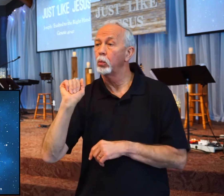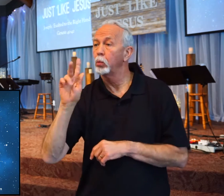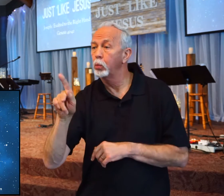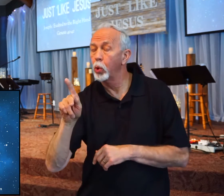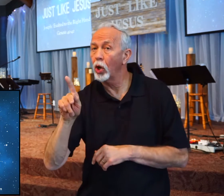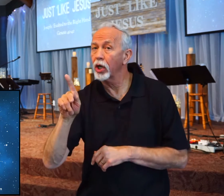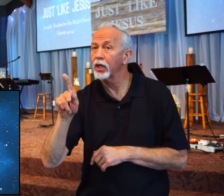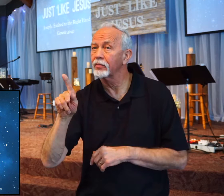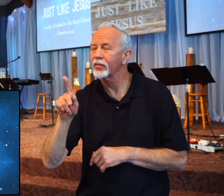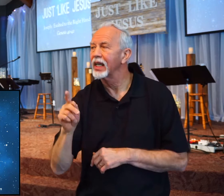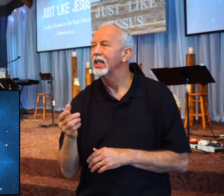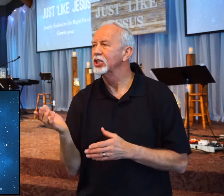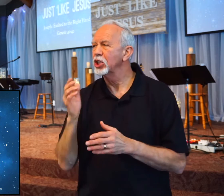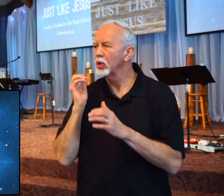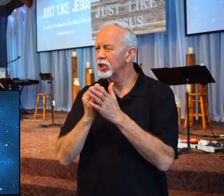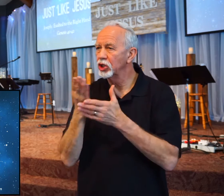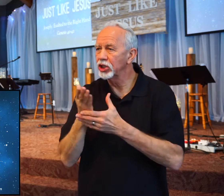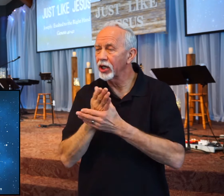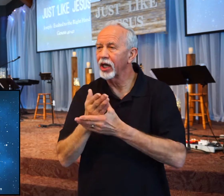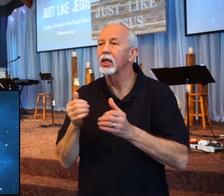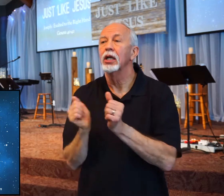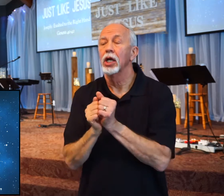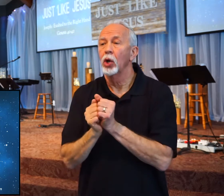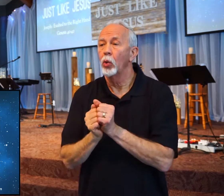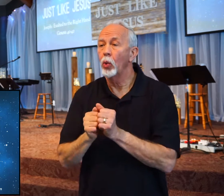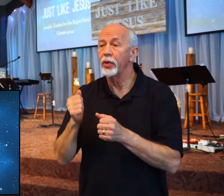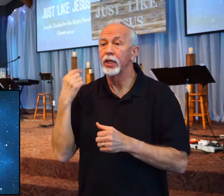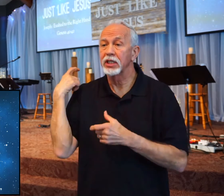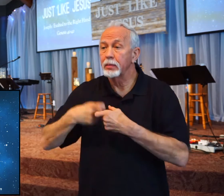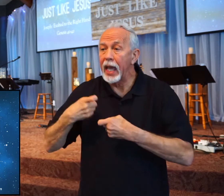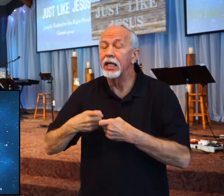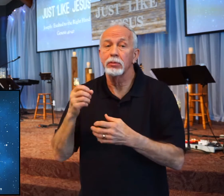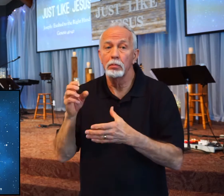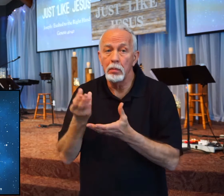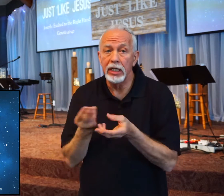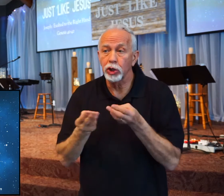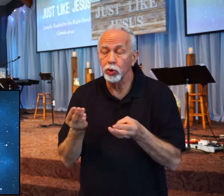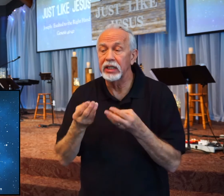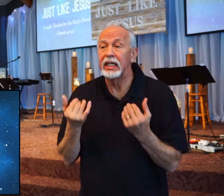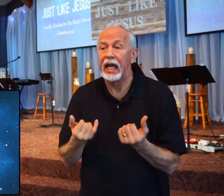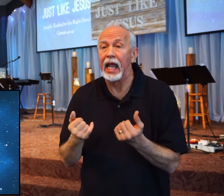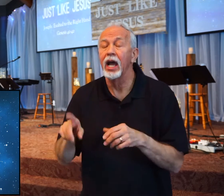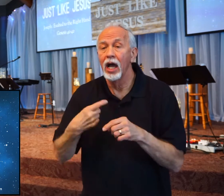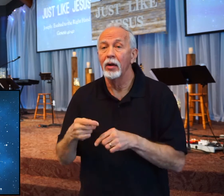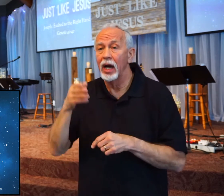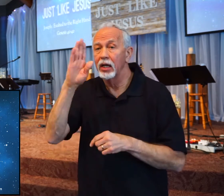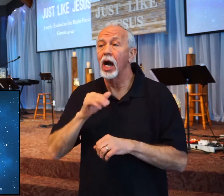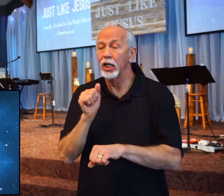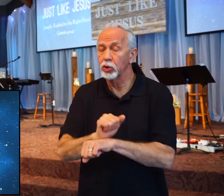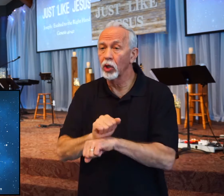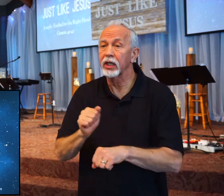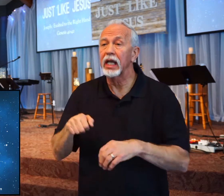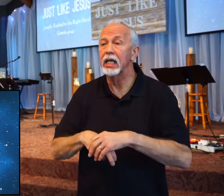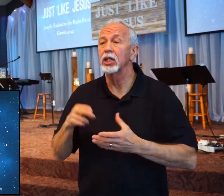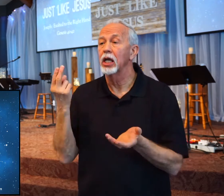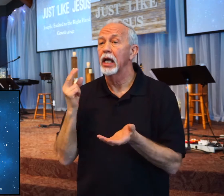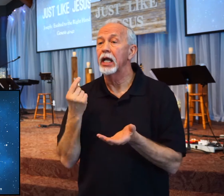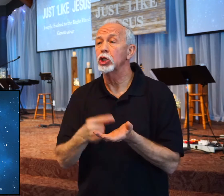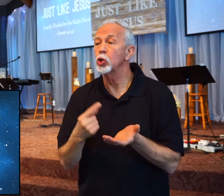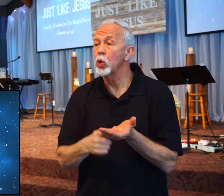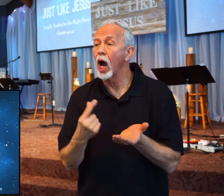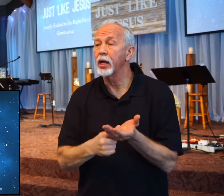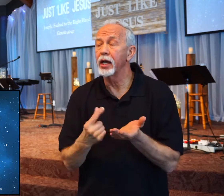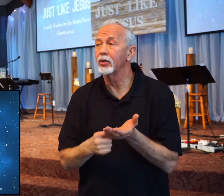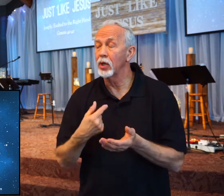she's over sharing with the Hispanic ministry today about God's work in Uganda, and we've been praying